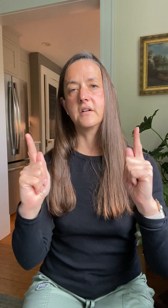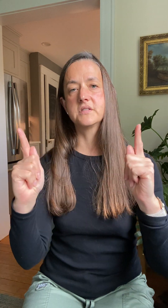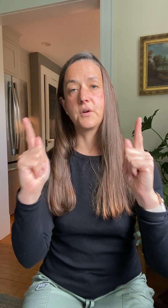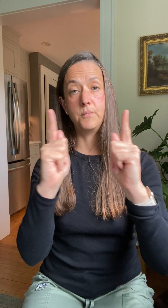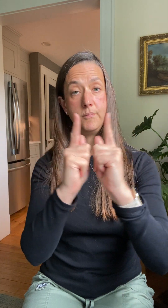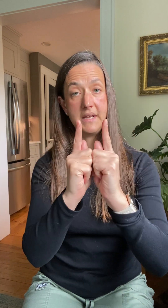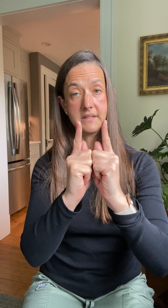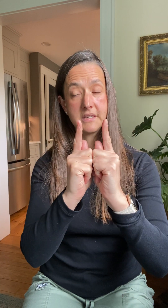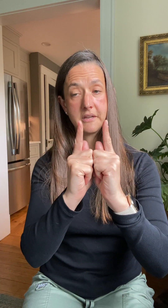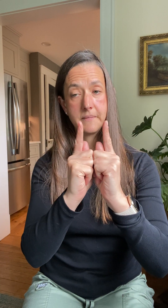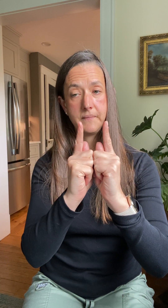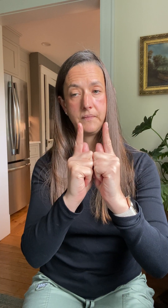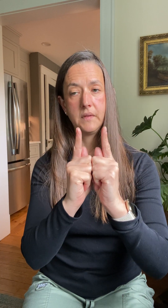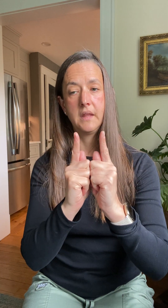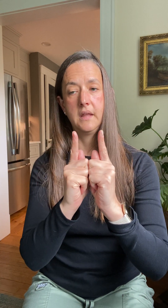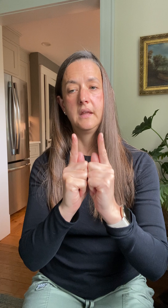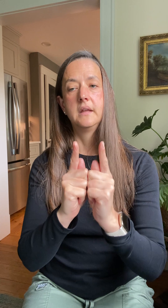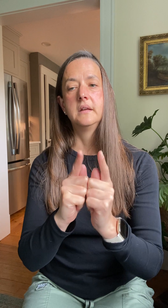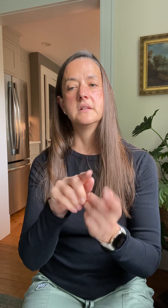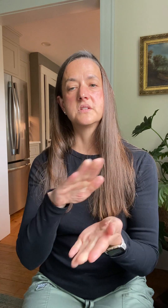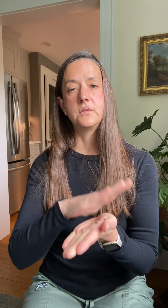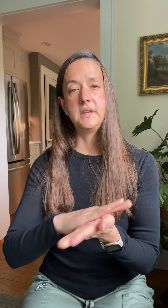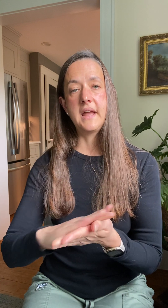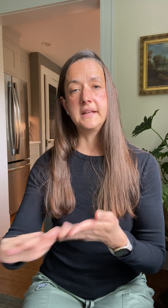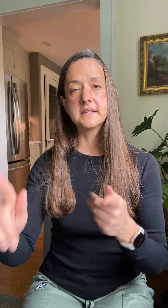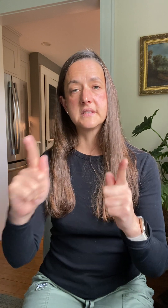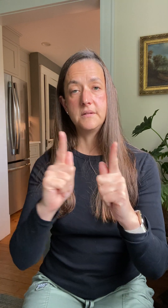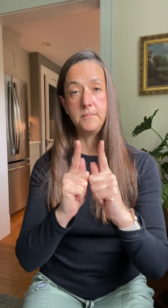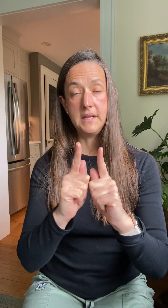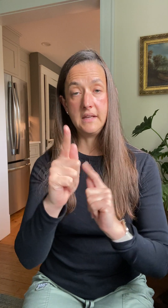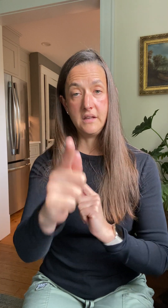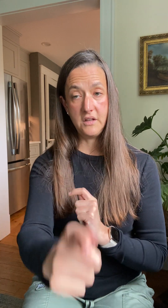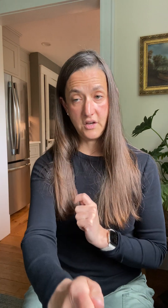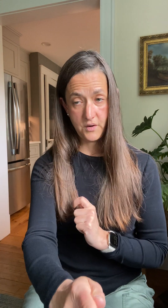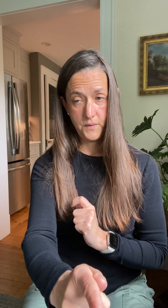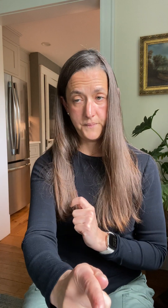So meet. So nice to meet you.